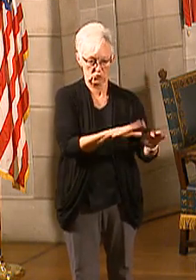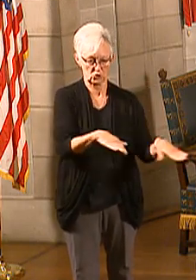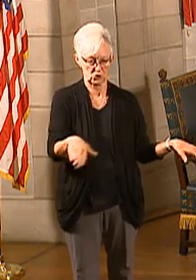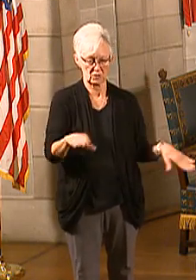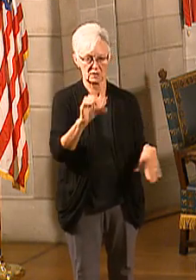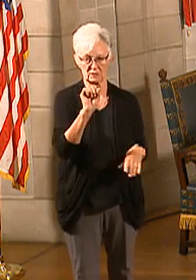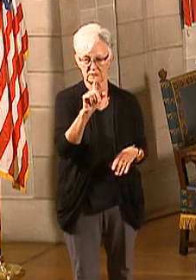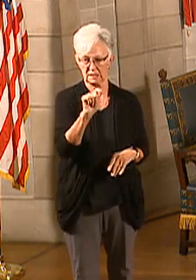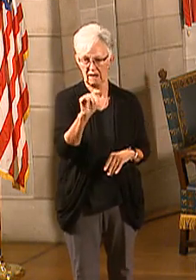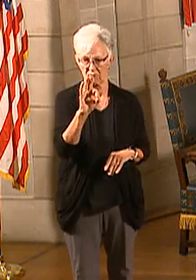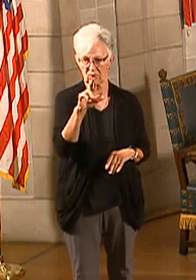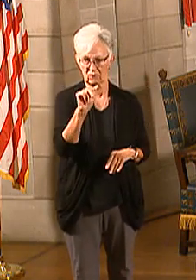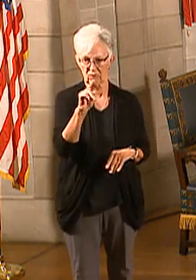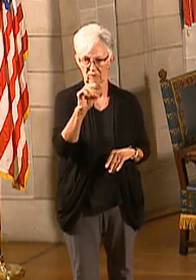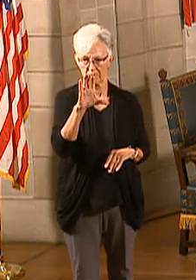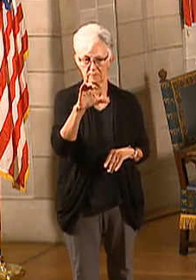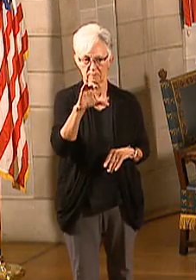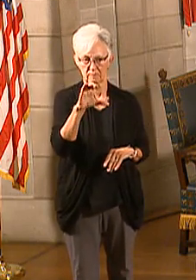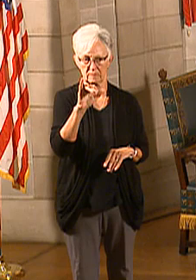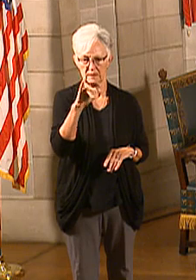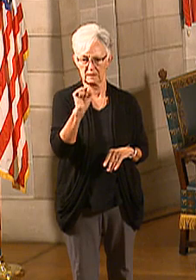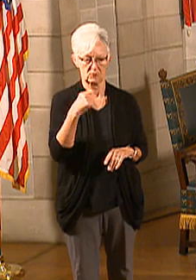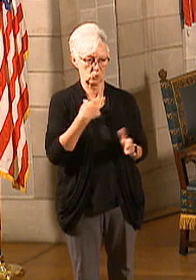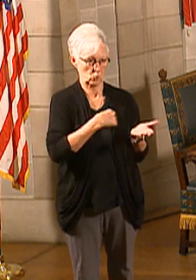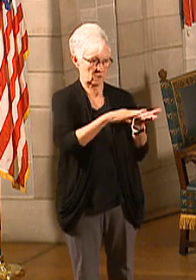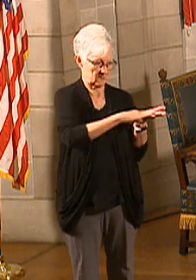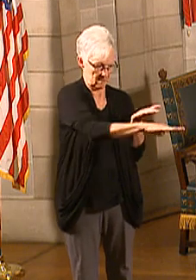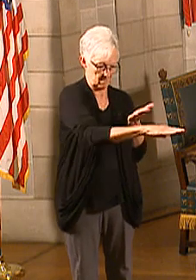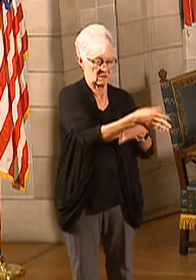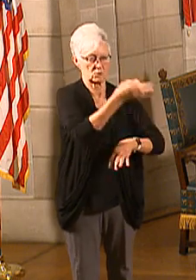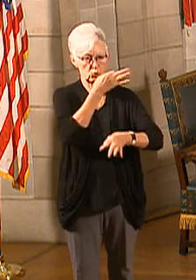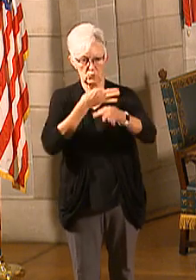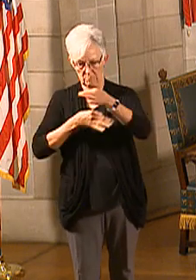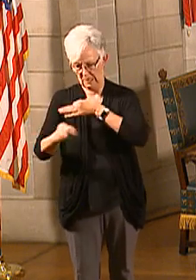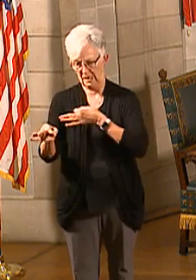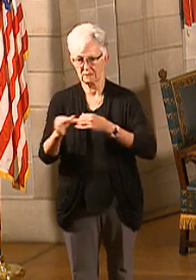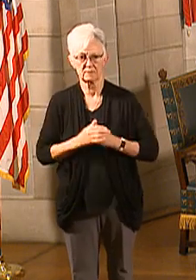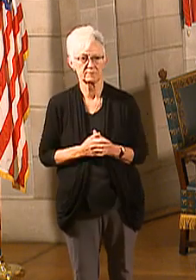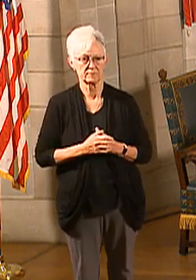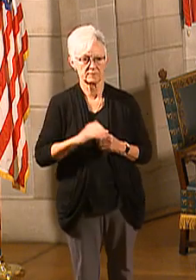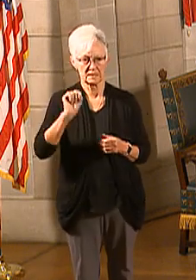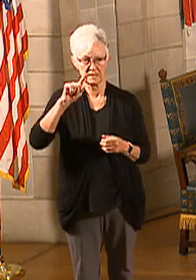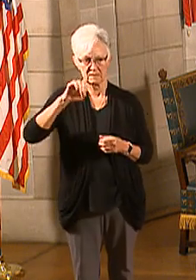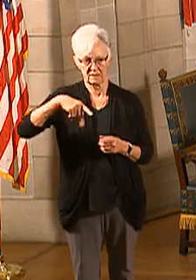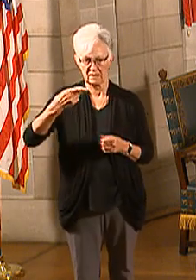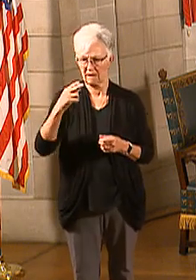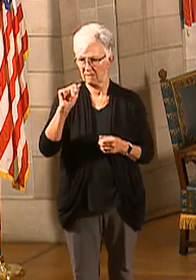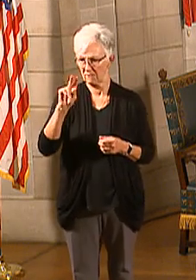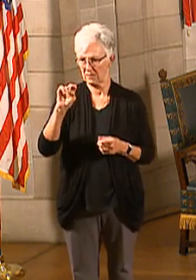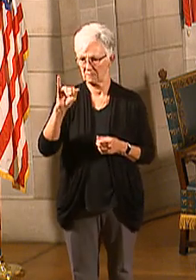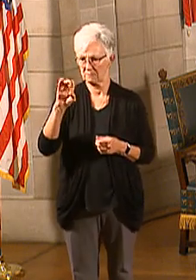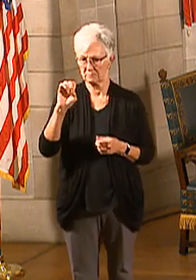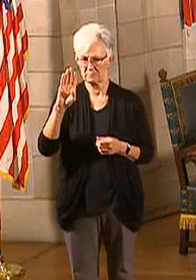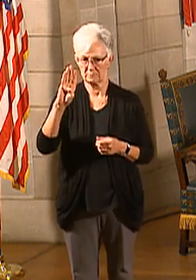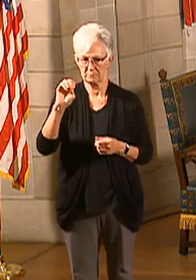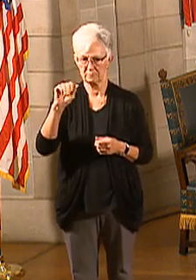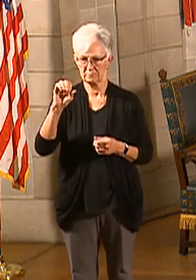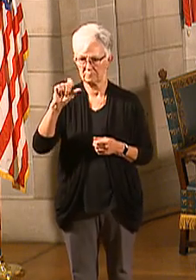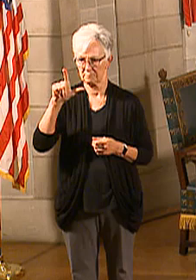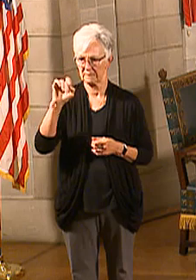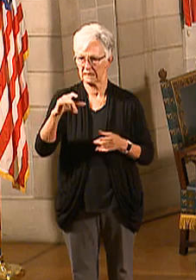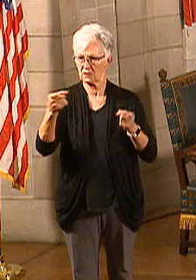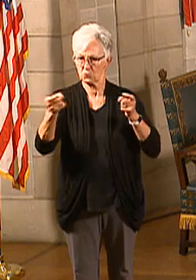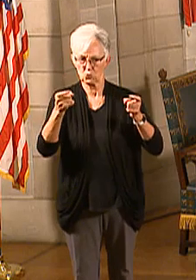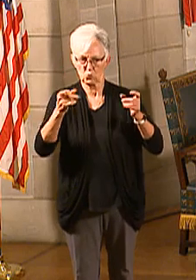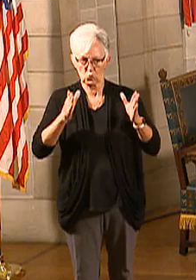today to talk about some of these issues is going to be Stephanie Beasley, who's our director for the Division of Children and Family Services at the state of